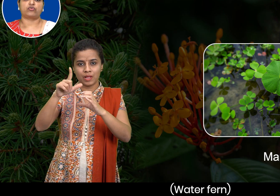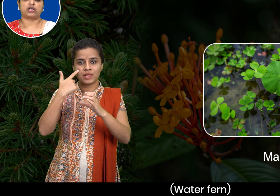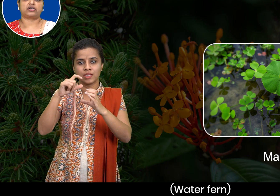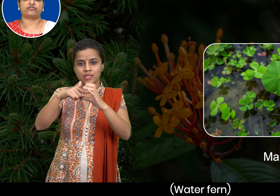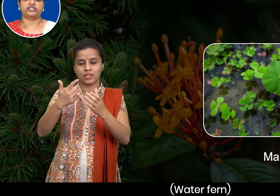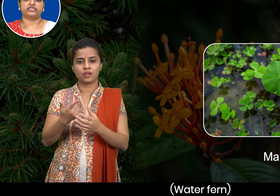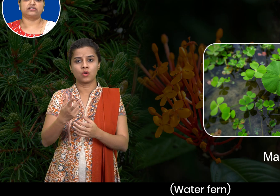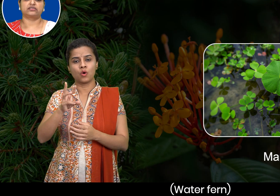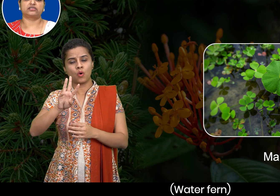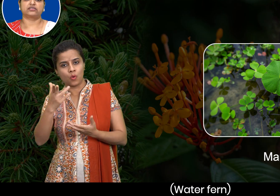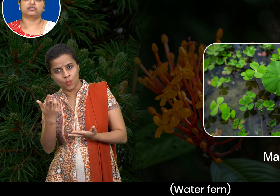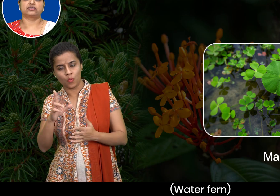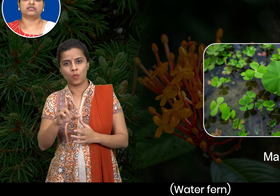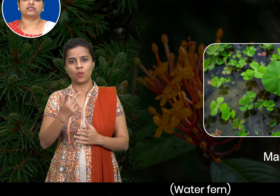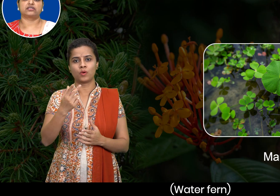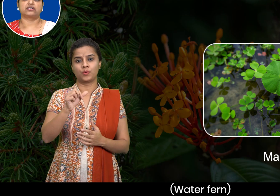or water fern